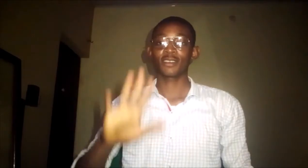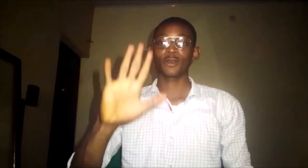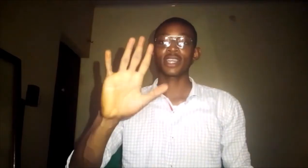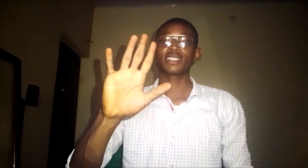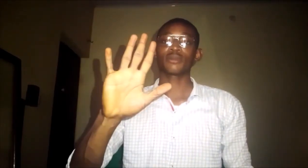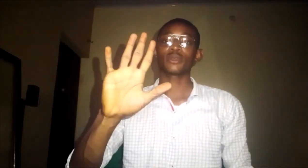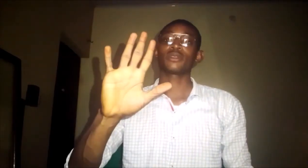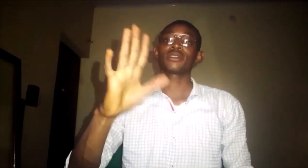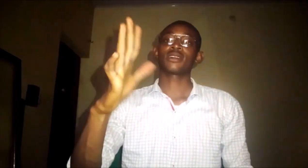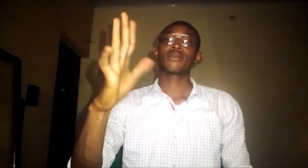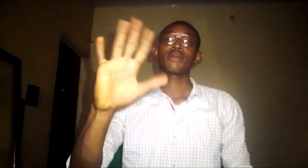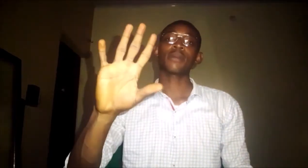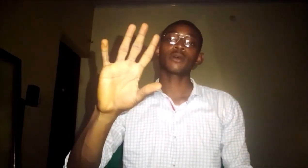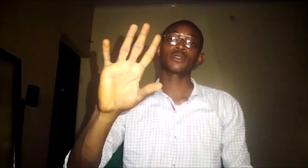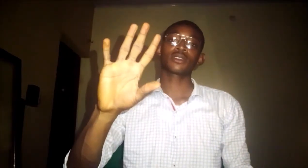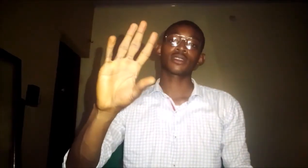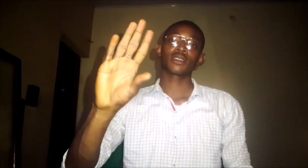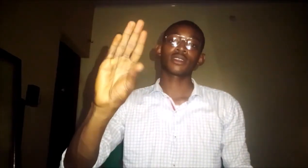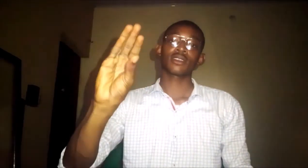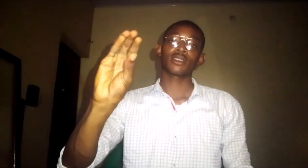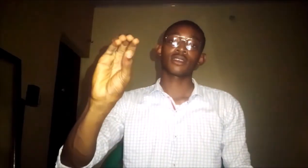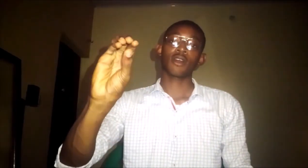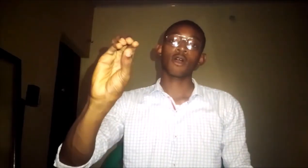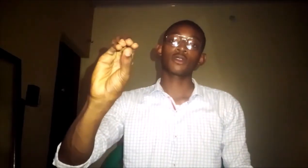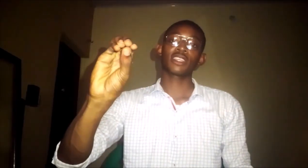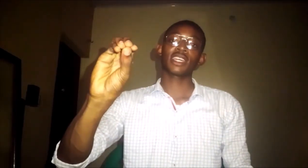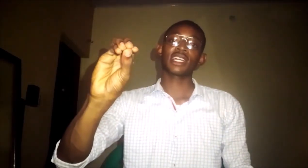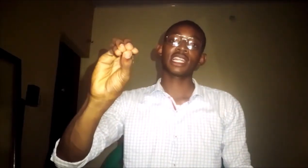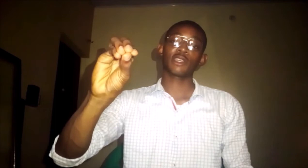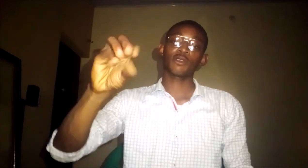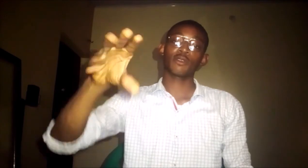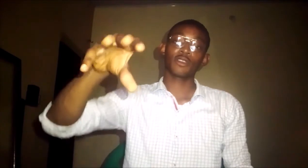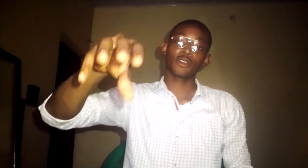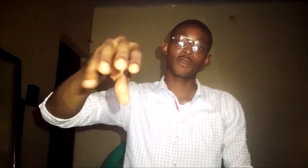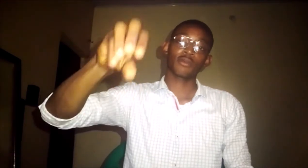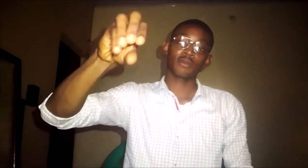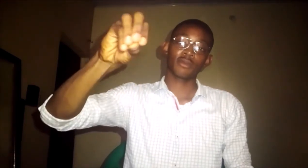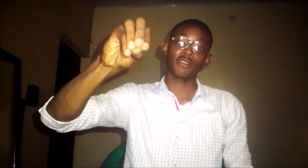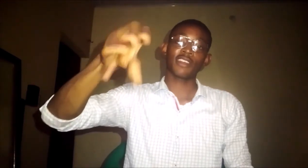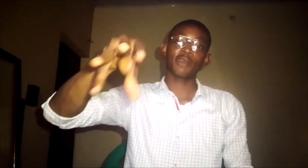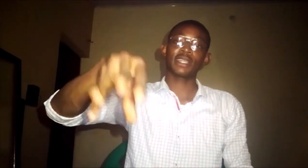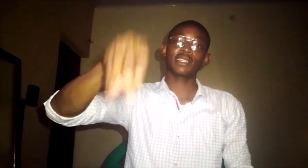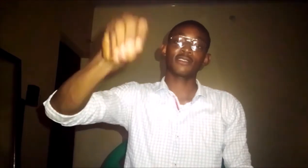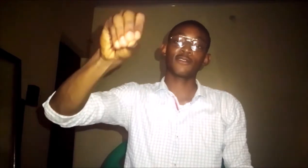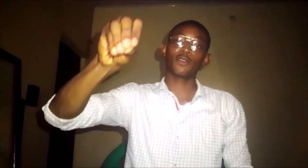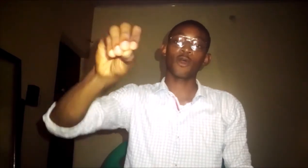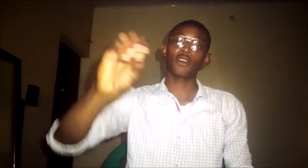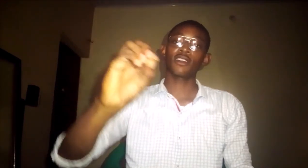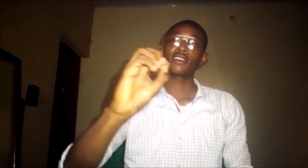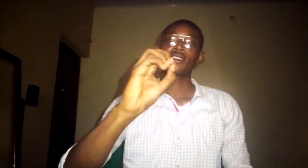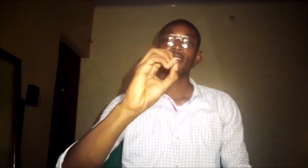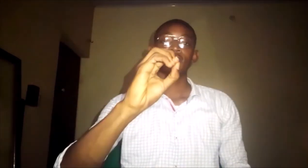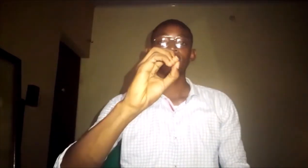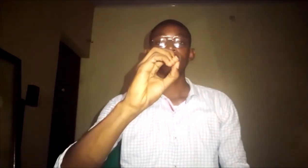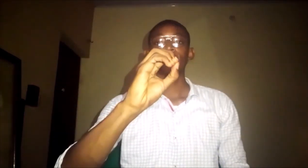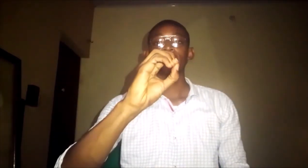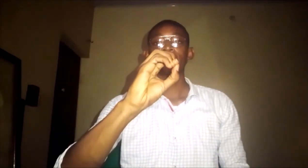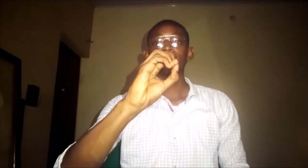Quite simple. Palm out, all together like you wanna, grab that floor. This